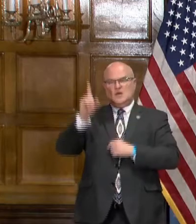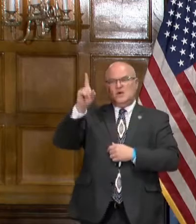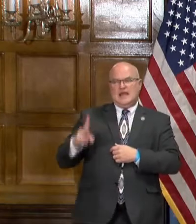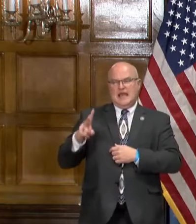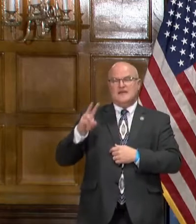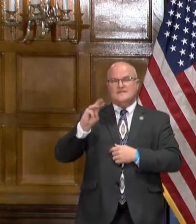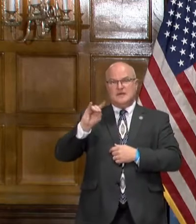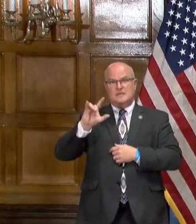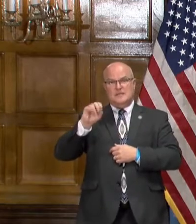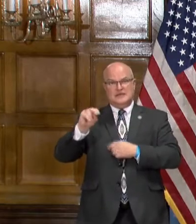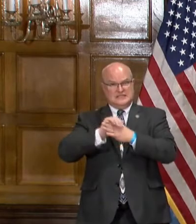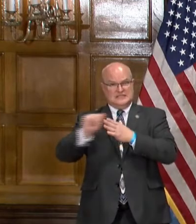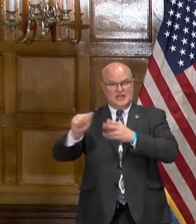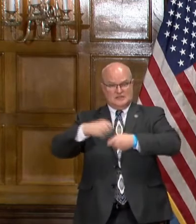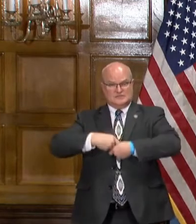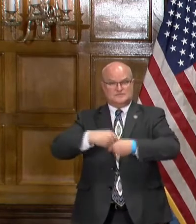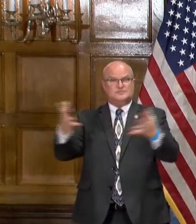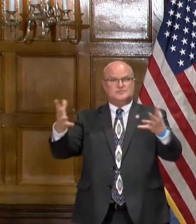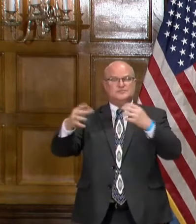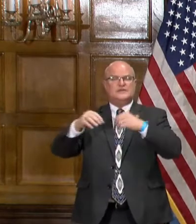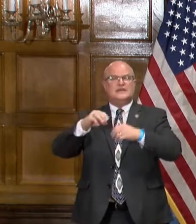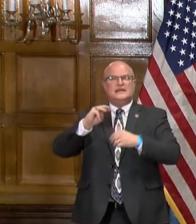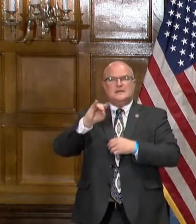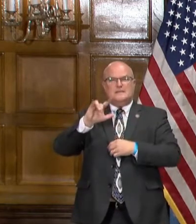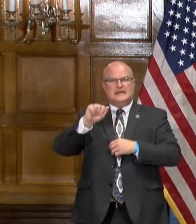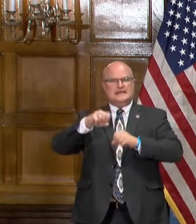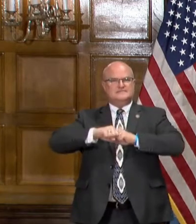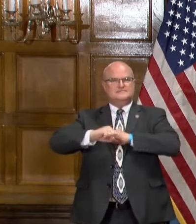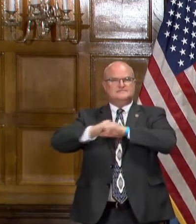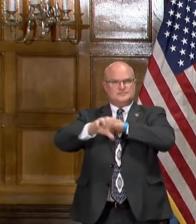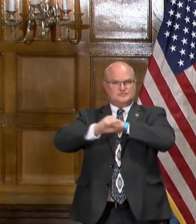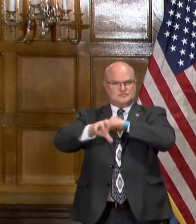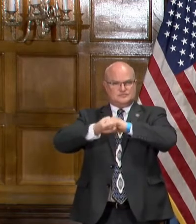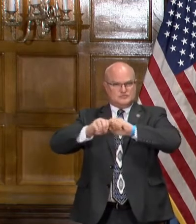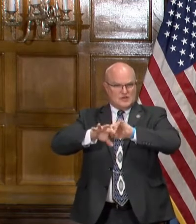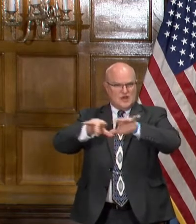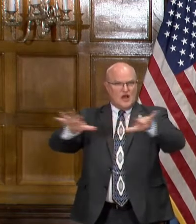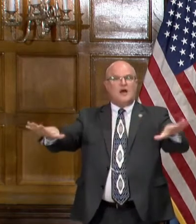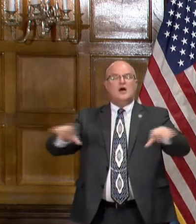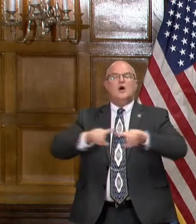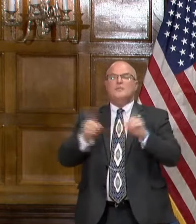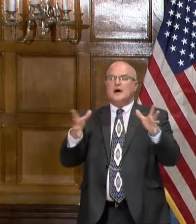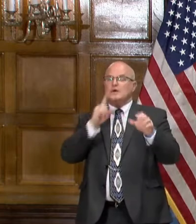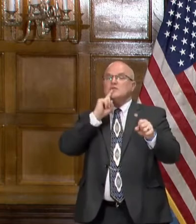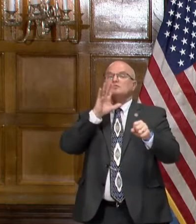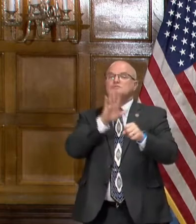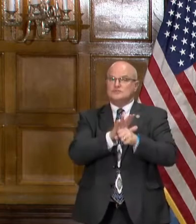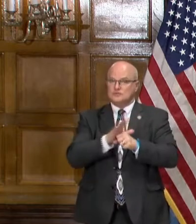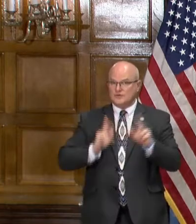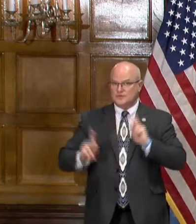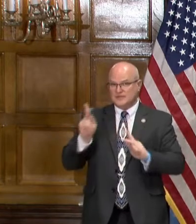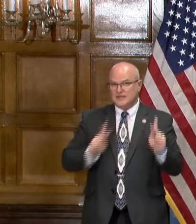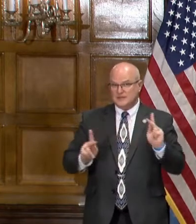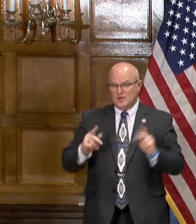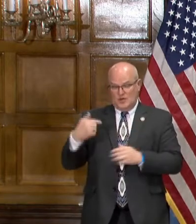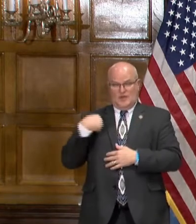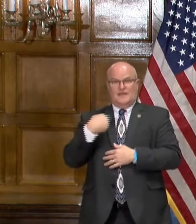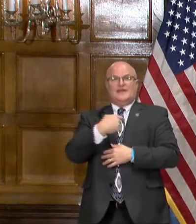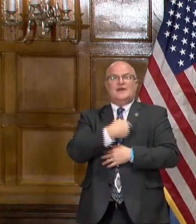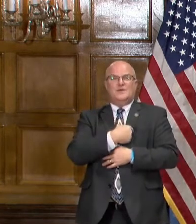the next month in the media campaign. There's numerous ads that are out there, but I want to assure everyone that